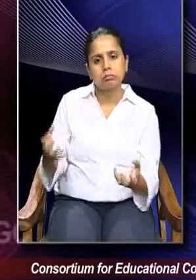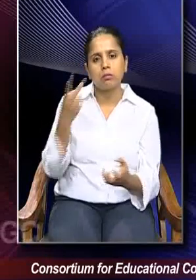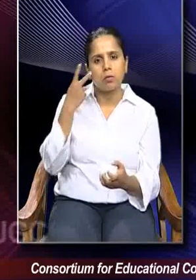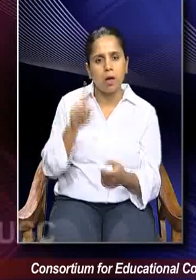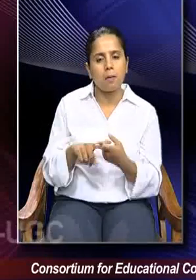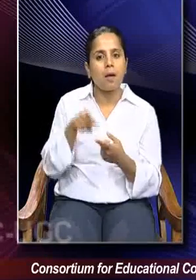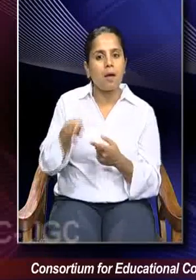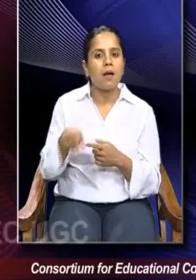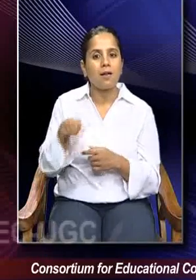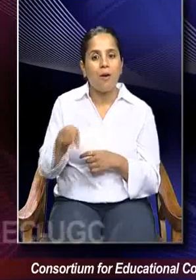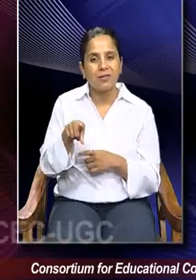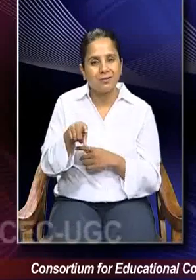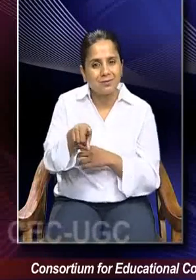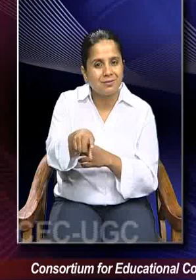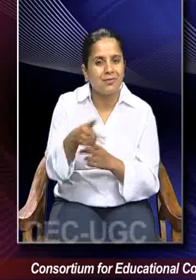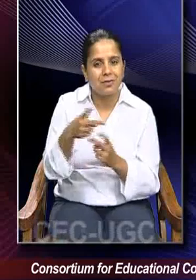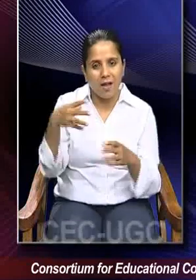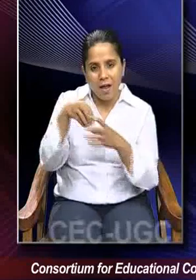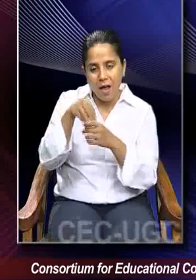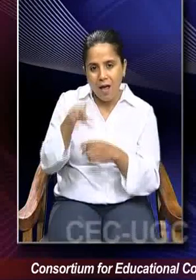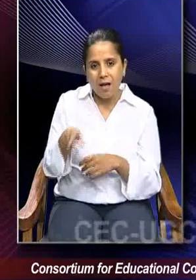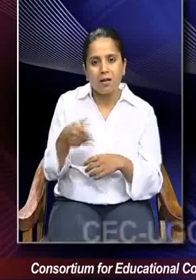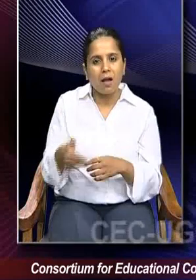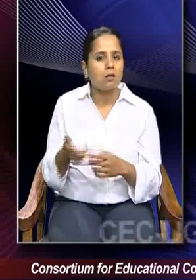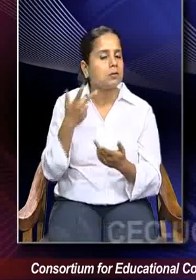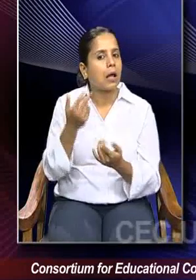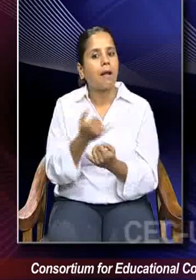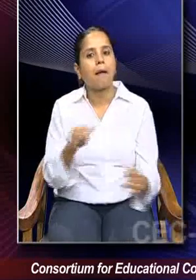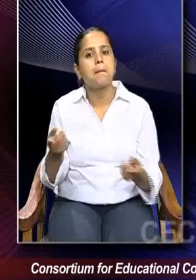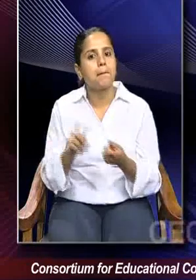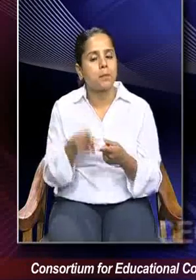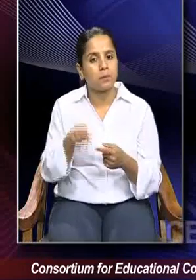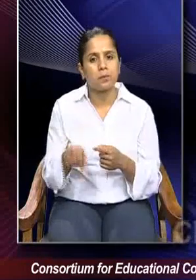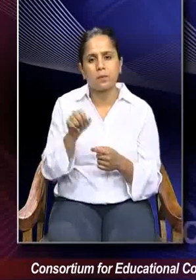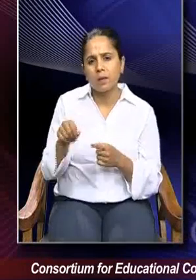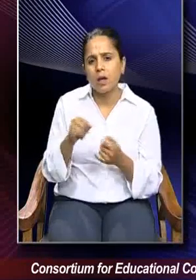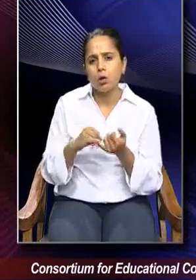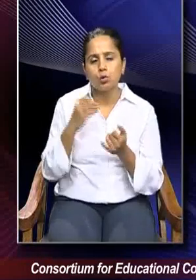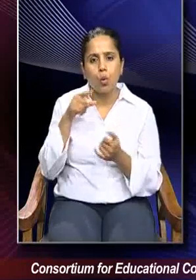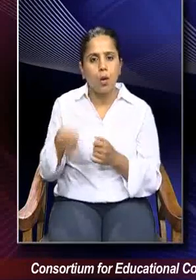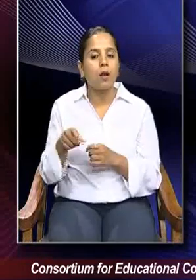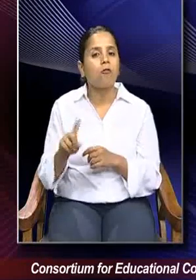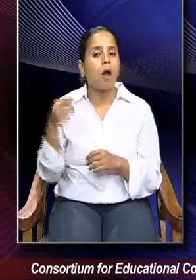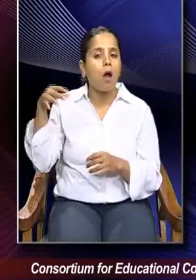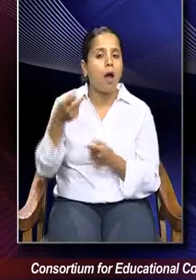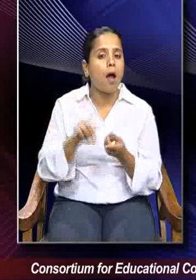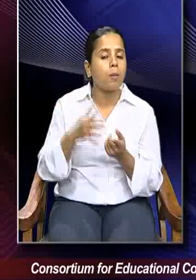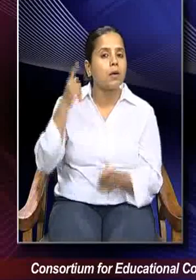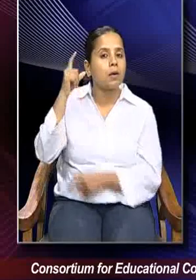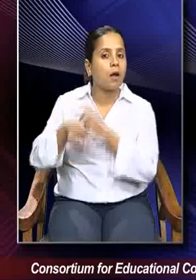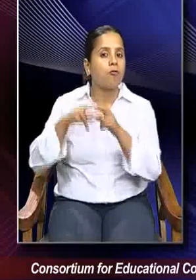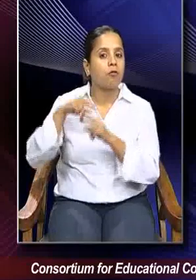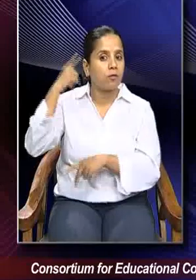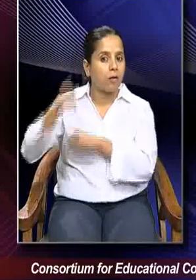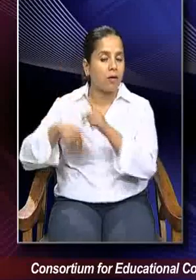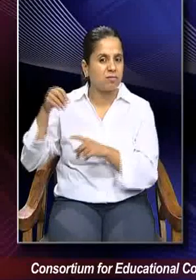on living organisms. As a primary source of soil pollution are industrial waste. The disposal of industry